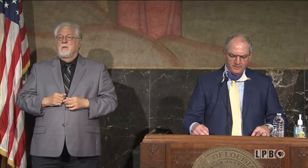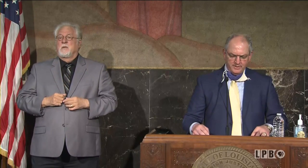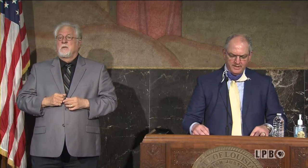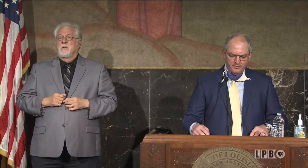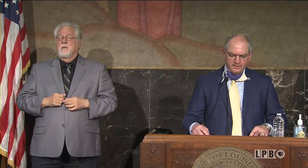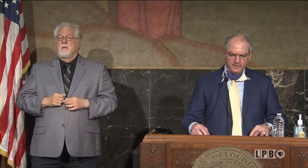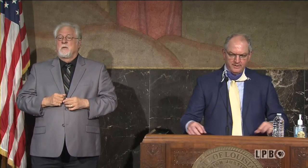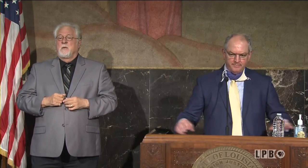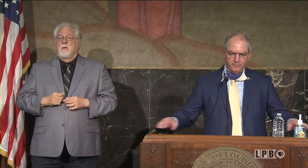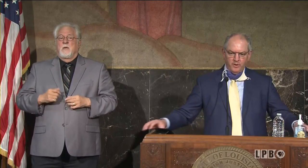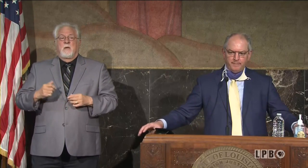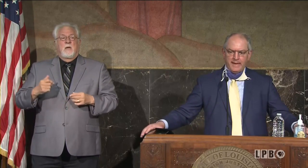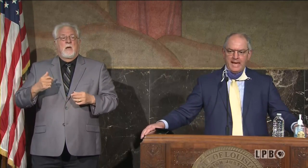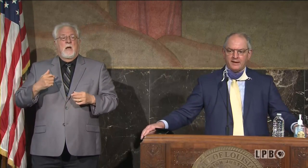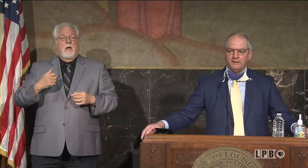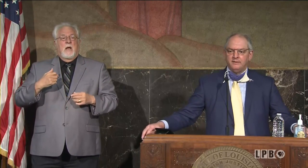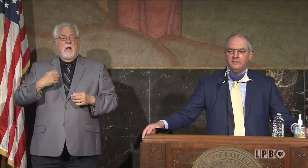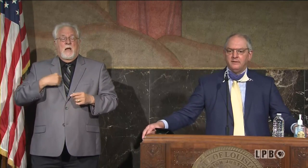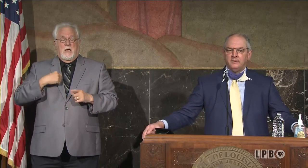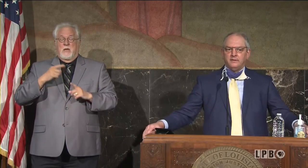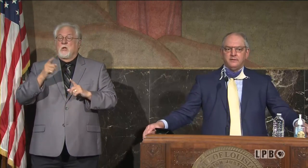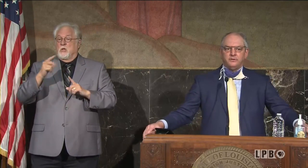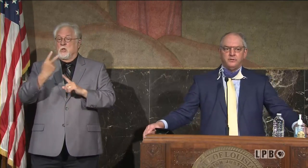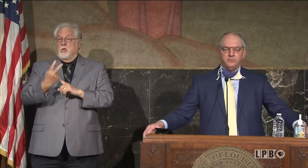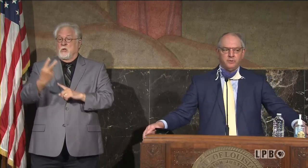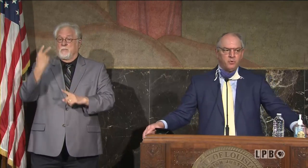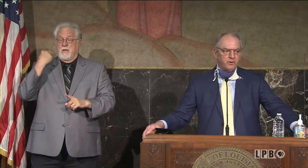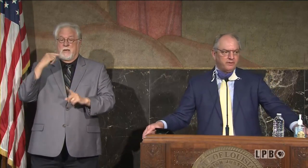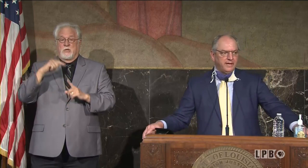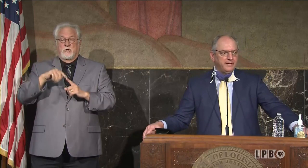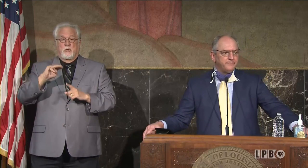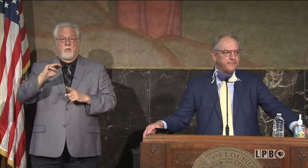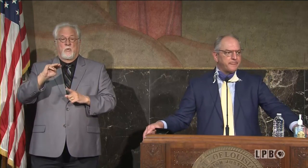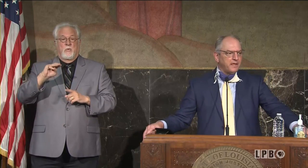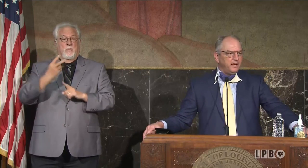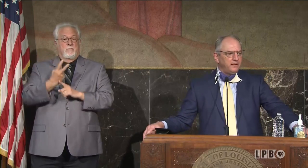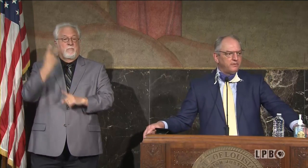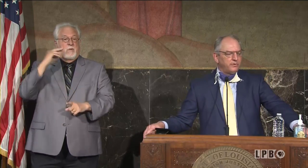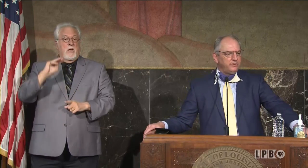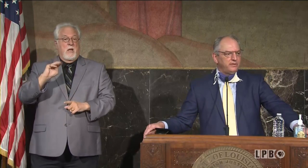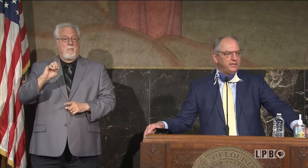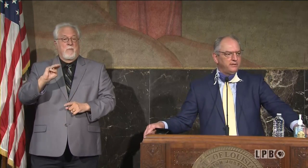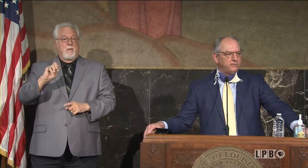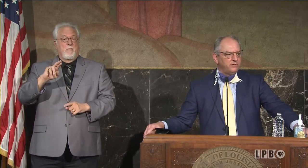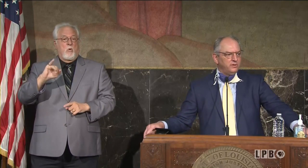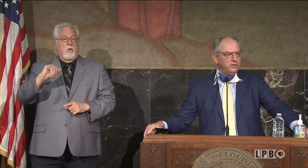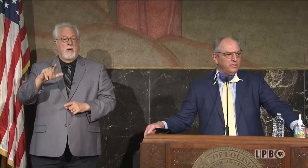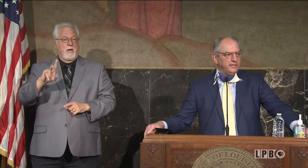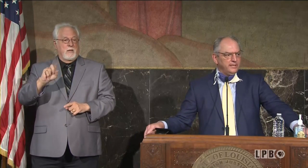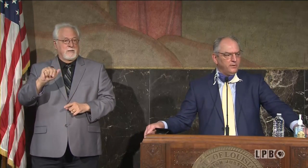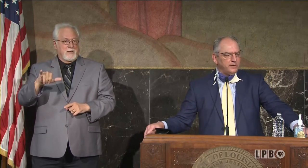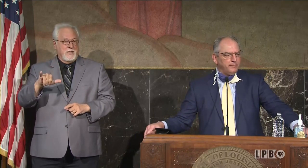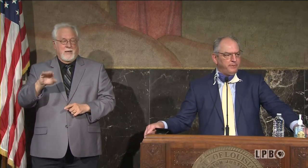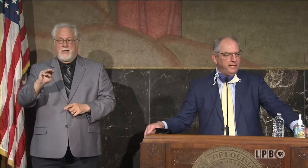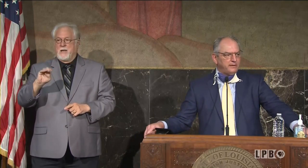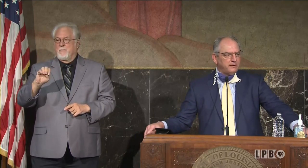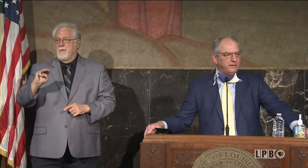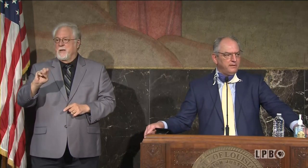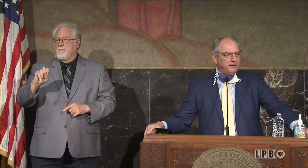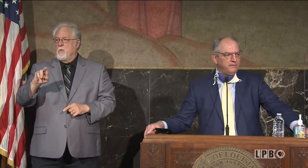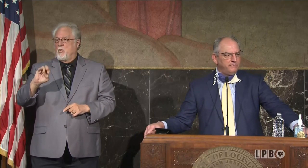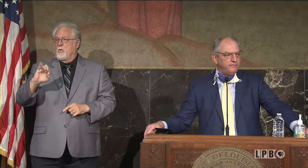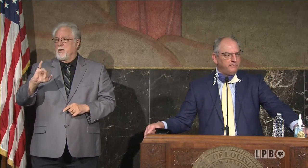And I would point back to Memorial Day. And the reason is, you know, at the